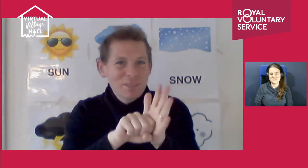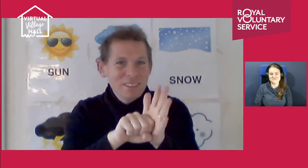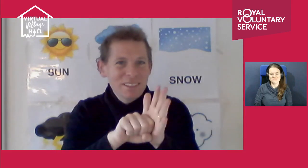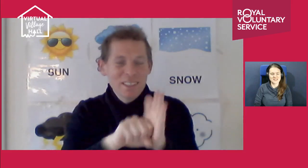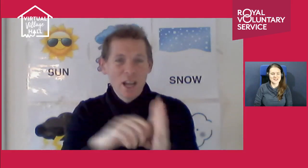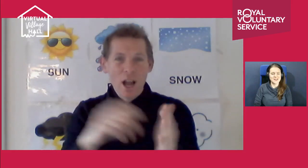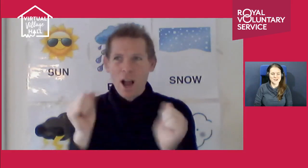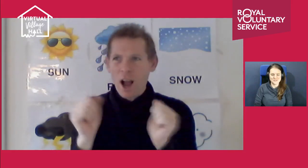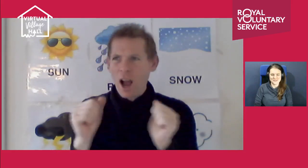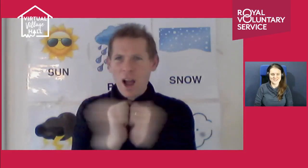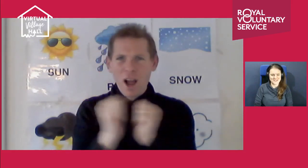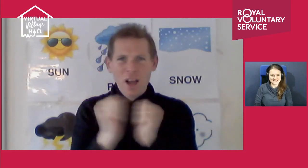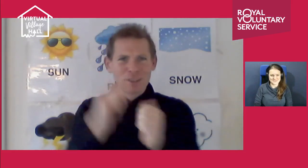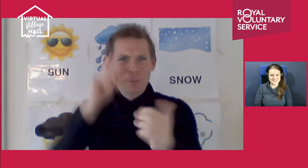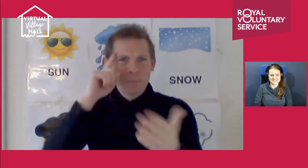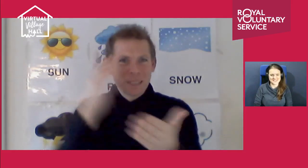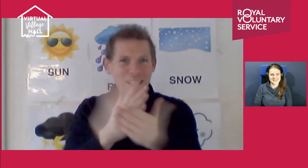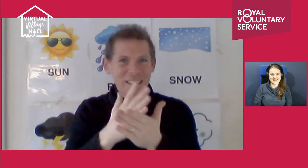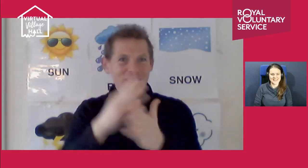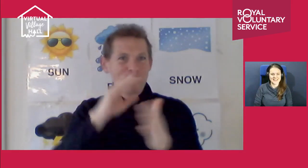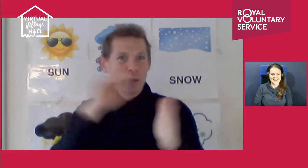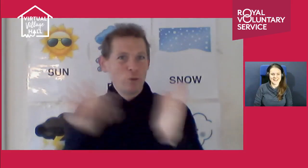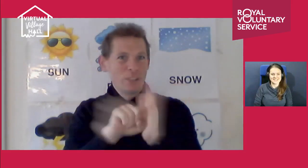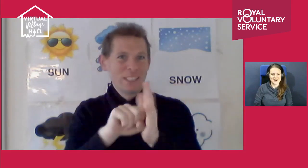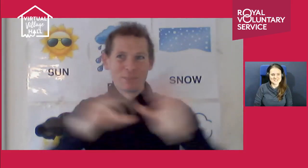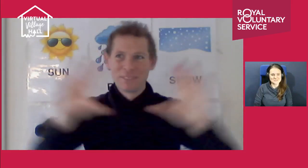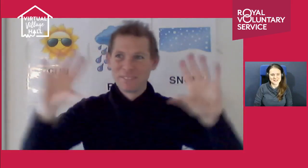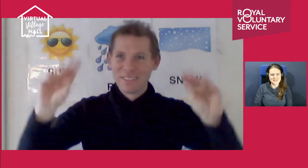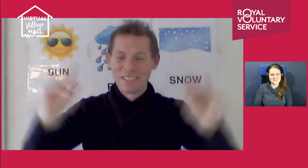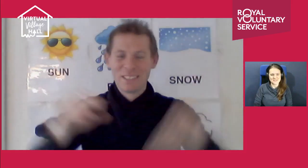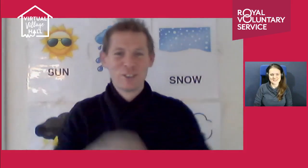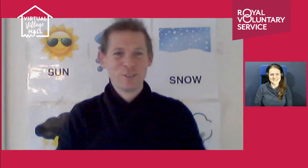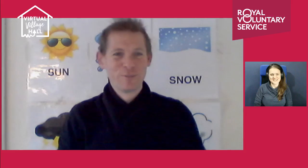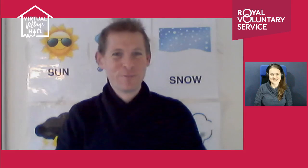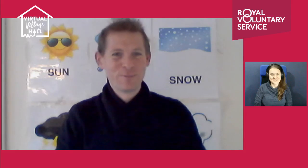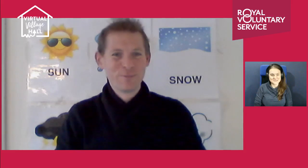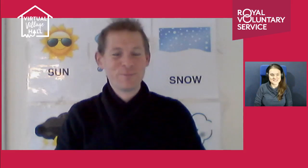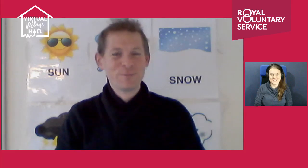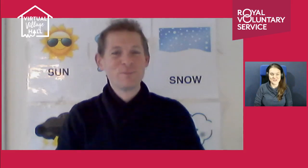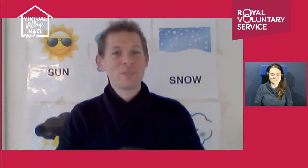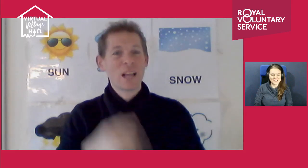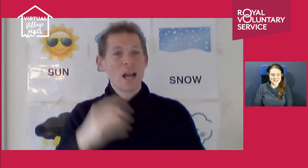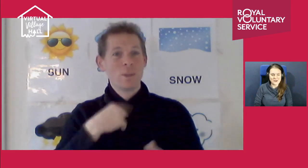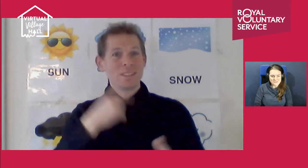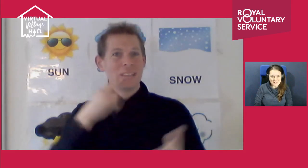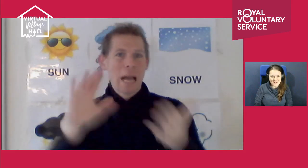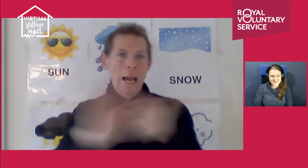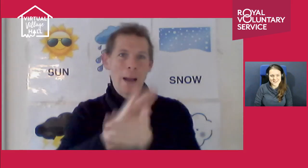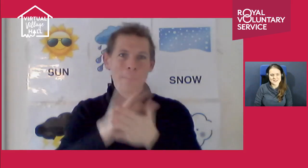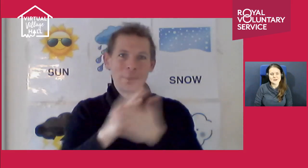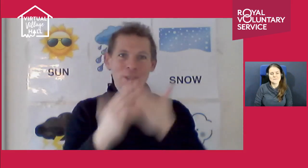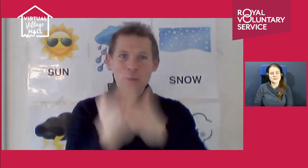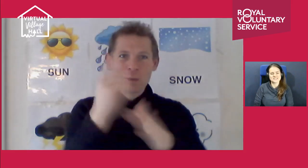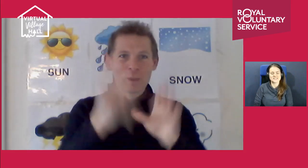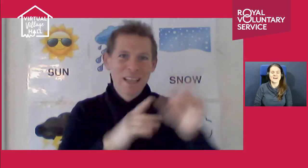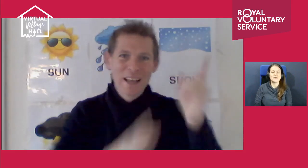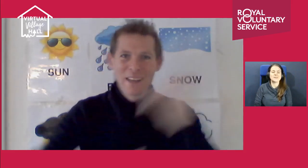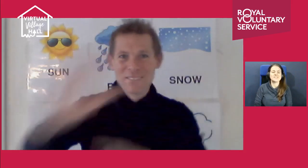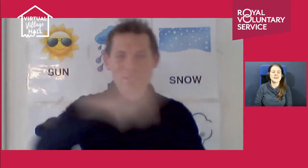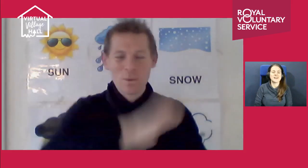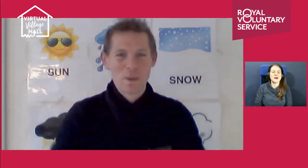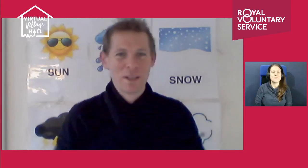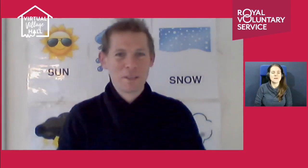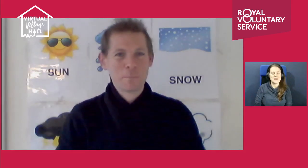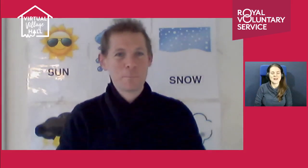really great, lovely Christmas. It's hard to believe that Christmas is already over, but I